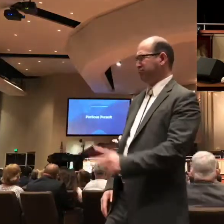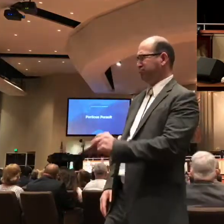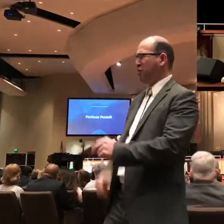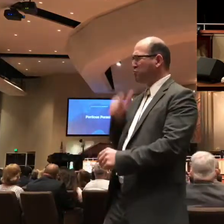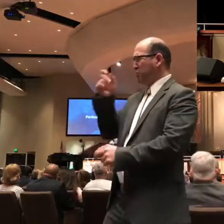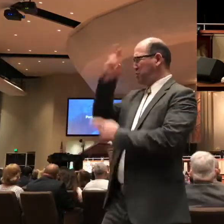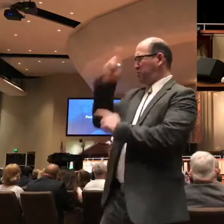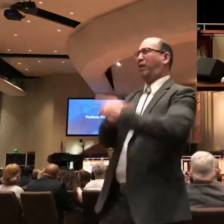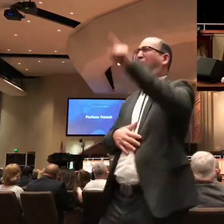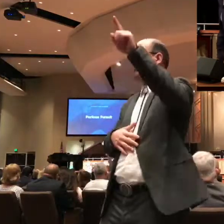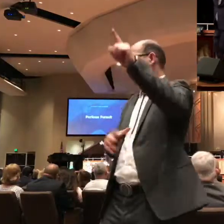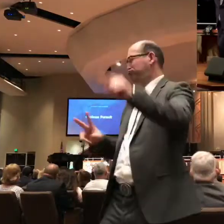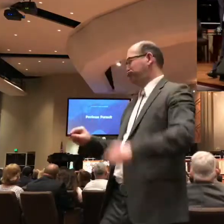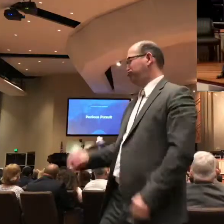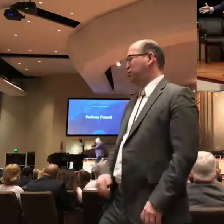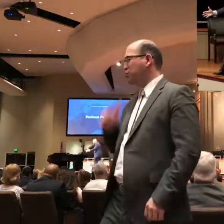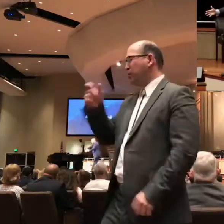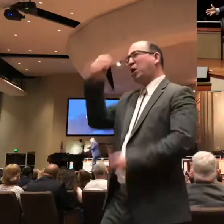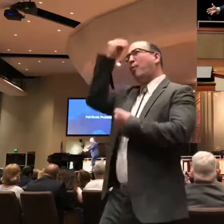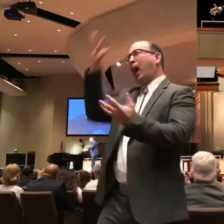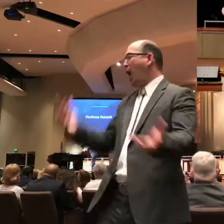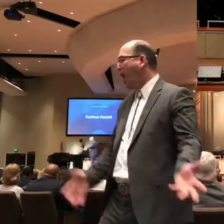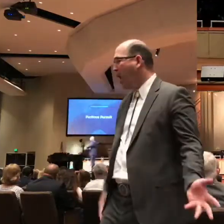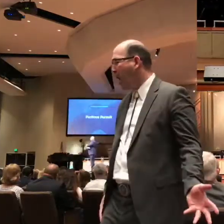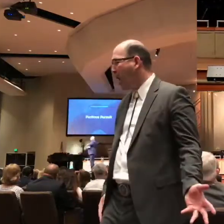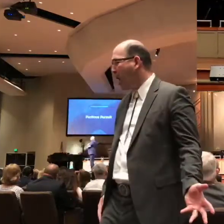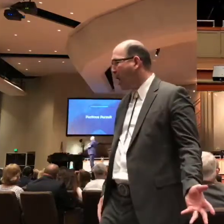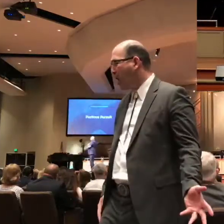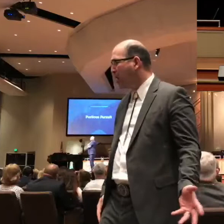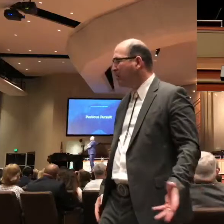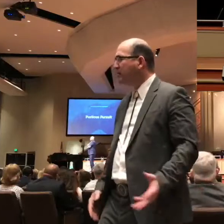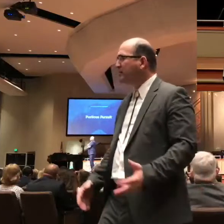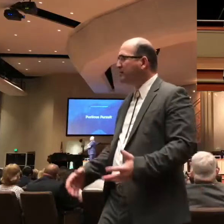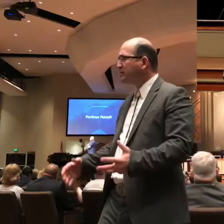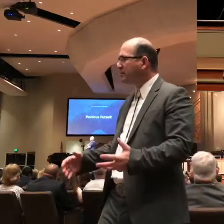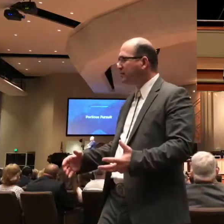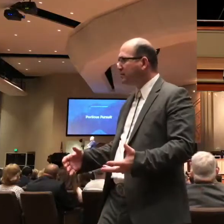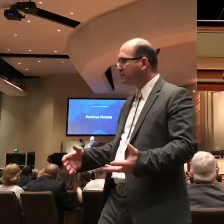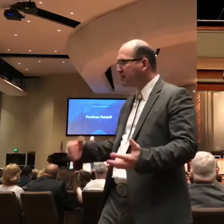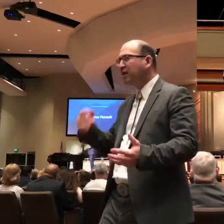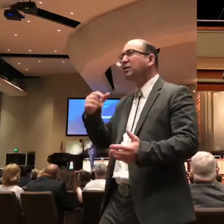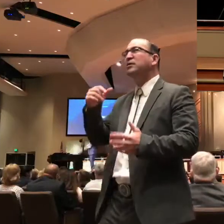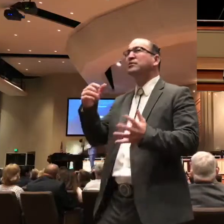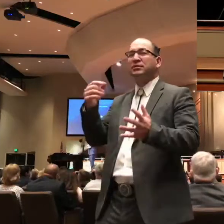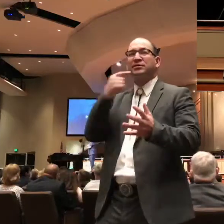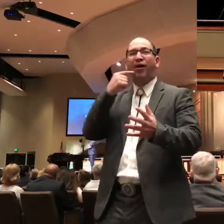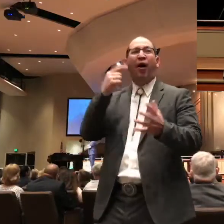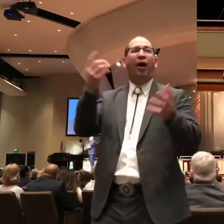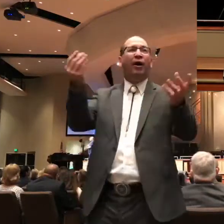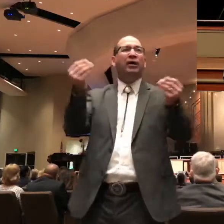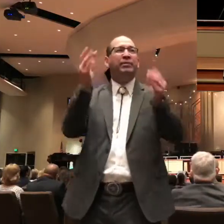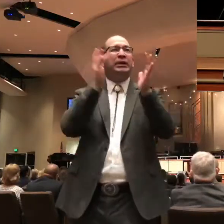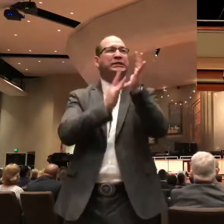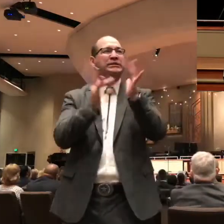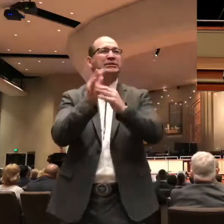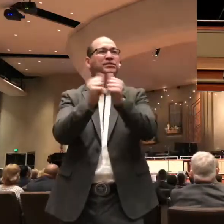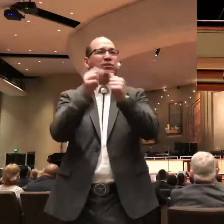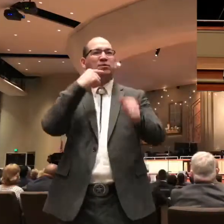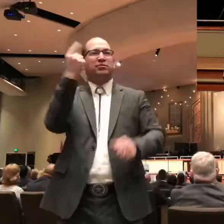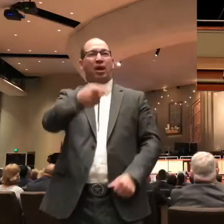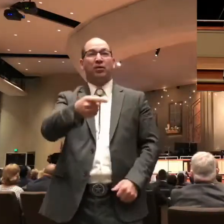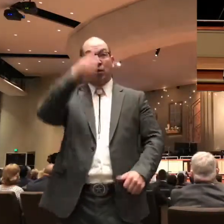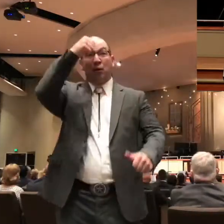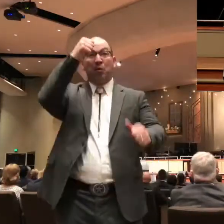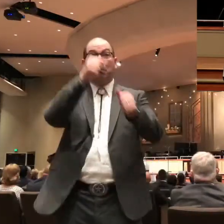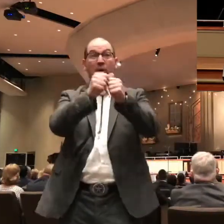I don't even need to keep his commandments. Don't give me his commandments. Just give me Jesus. By the way, in the beginning was the Word, and